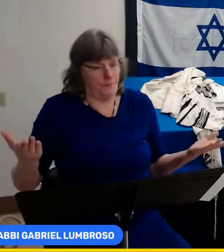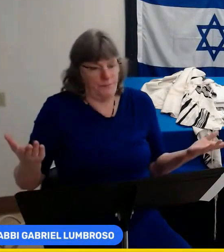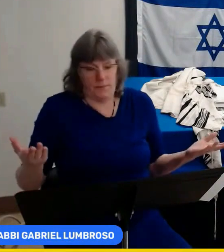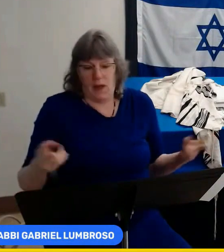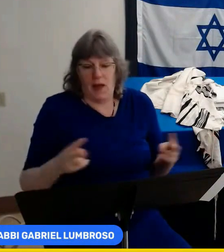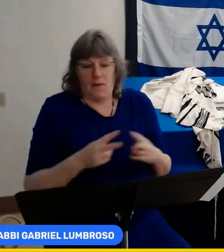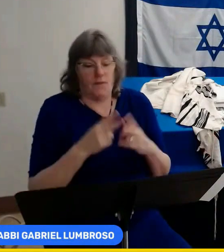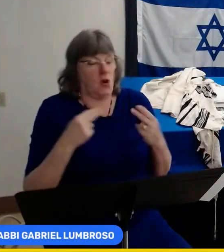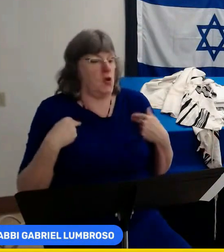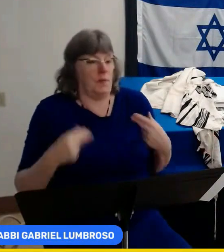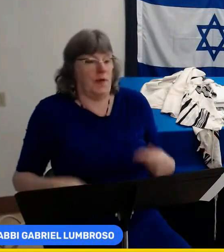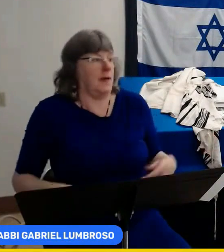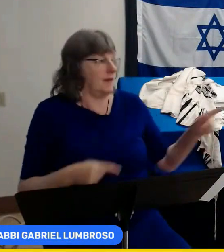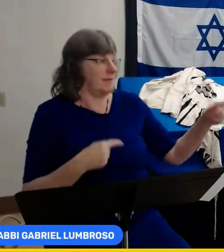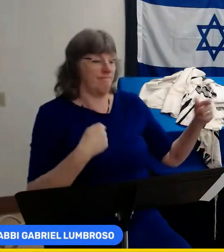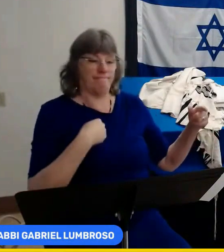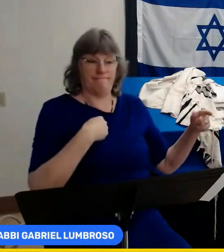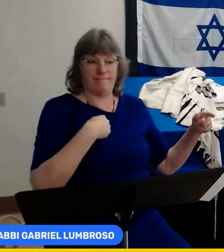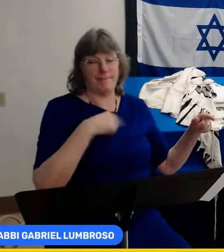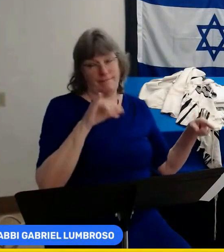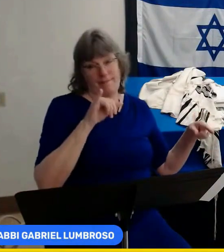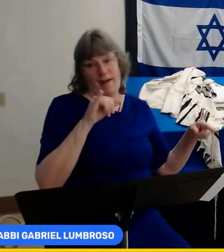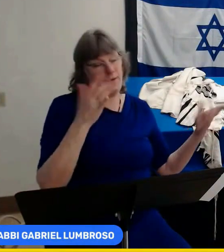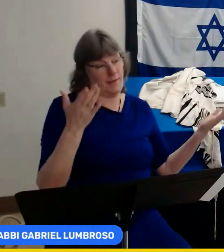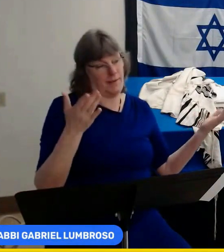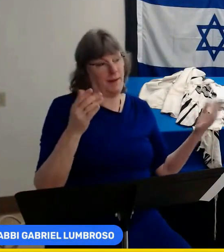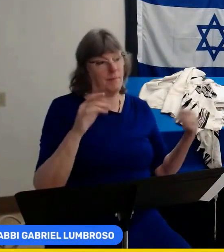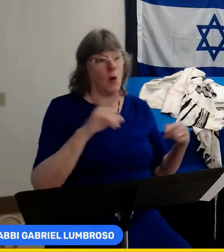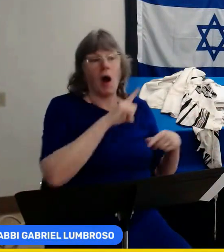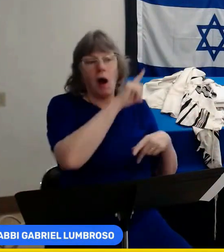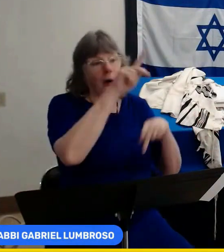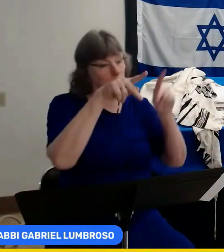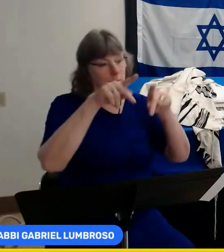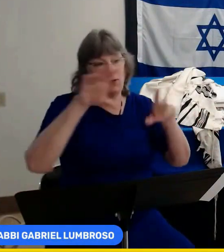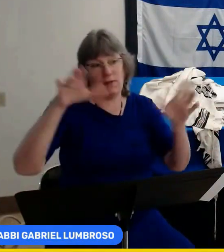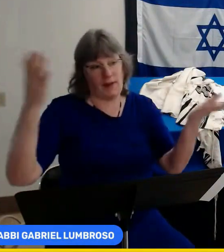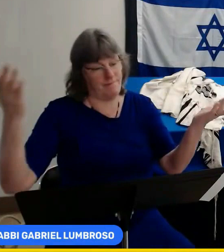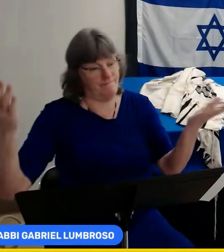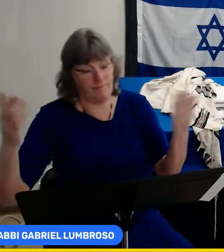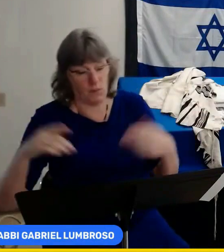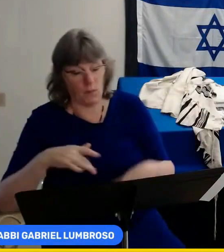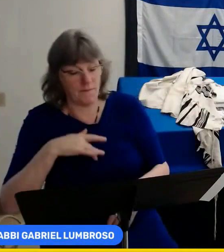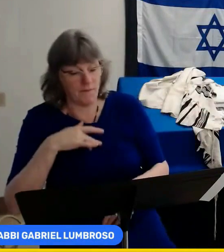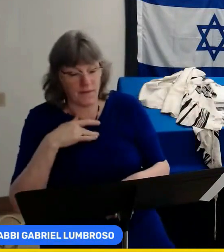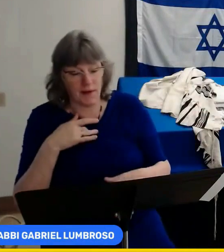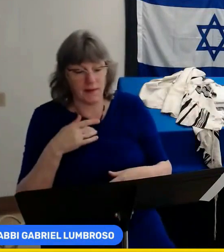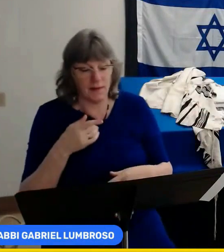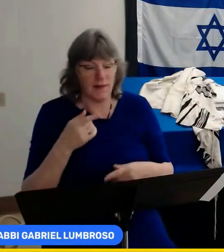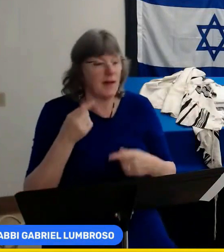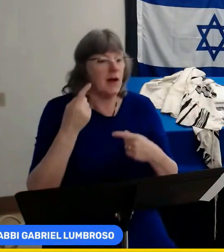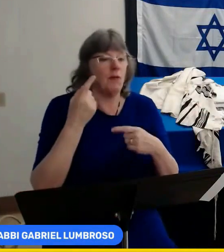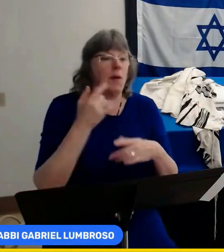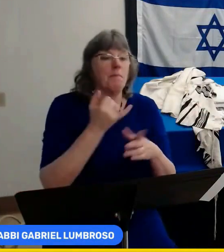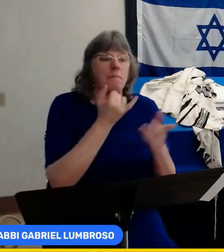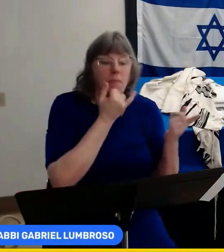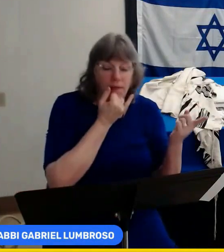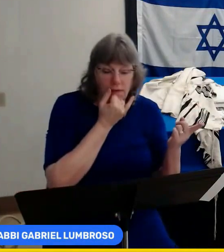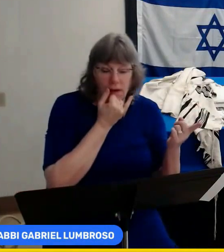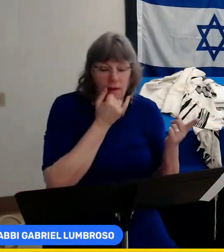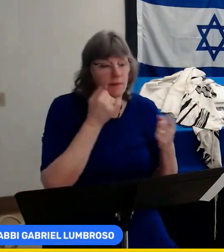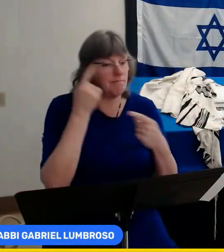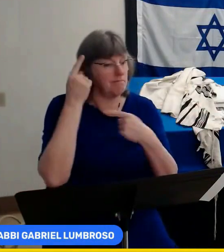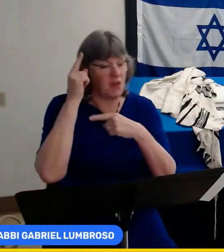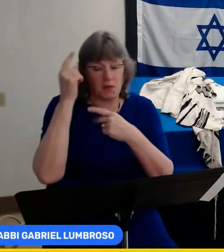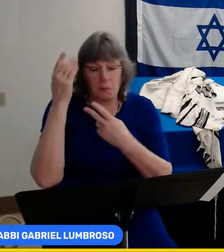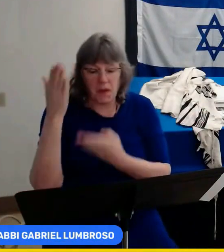I do. I don't know about you all. At least I do. Yeah. We are all prone to mistakes and